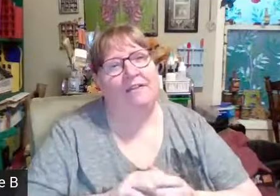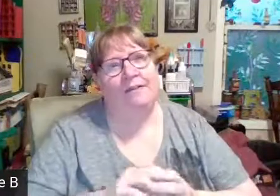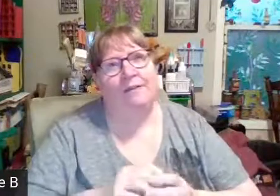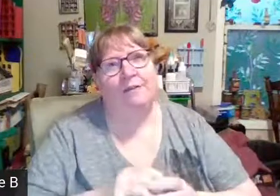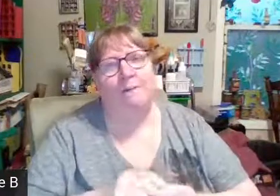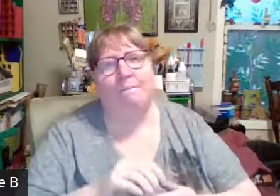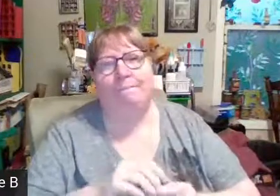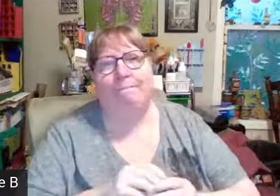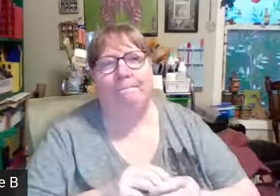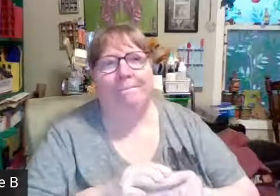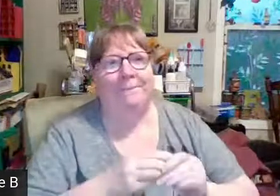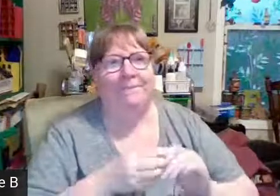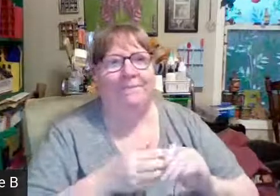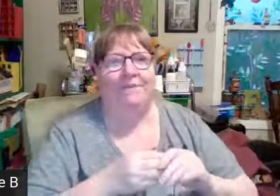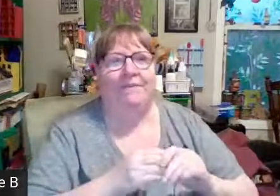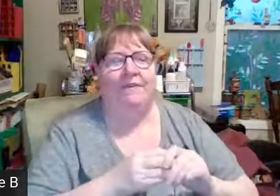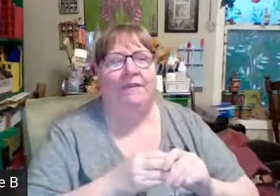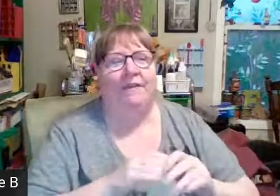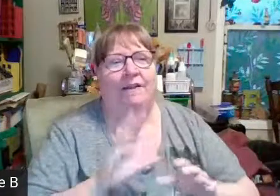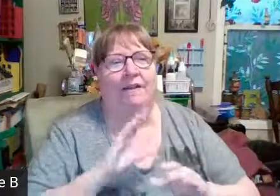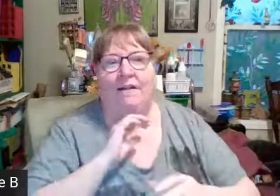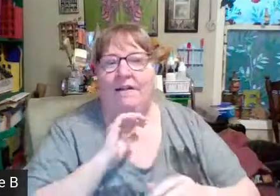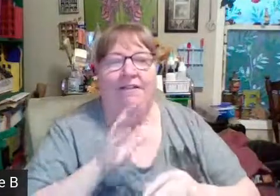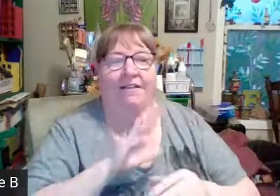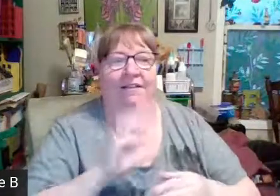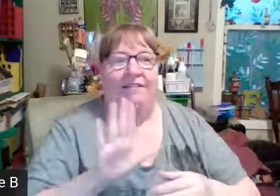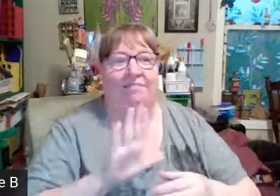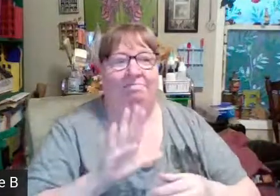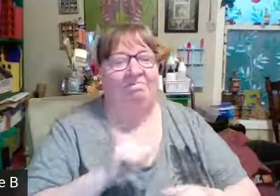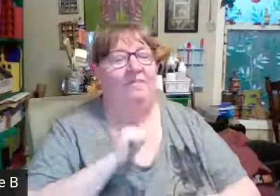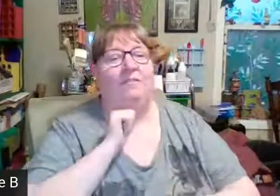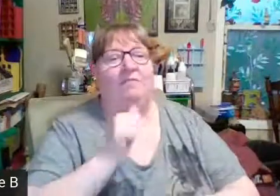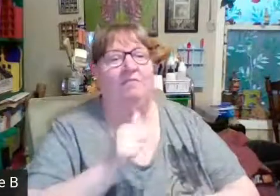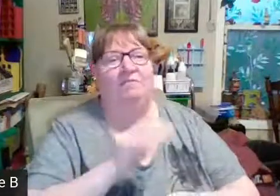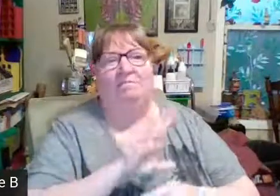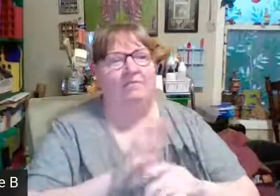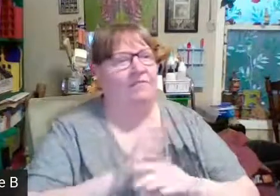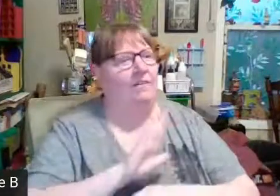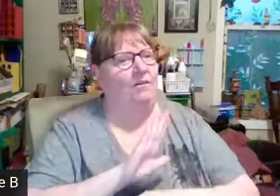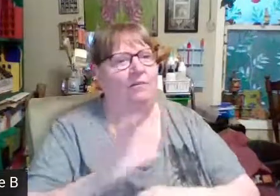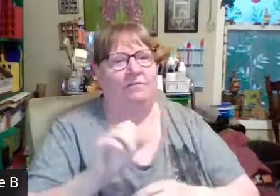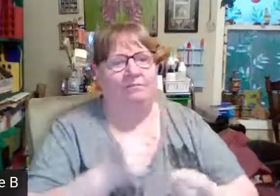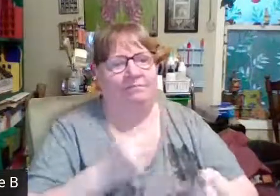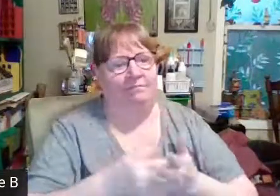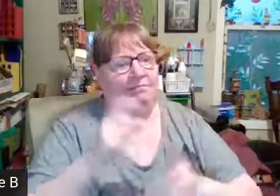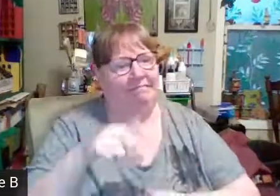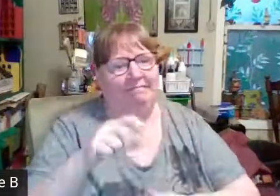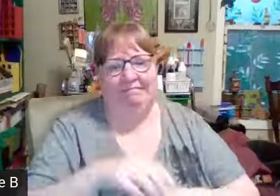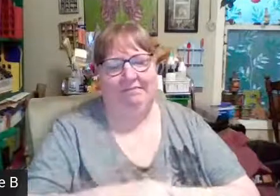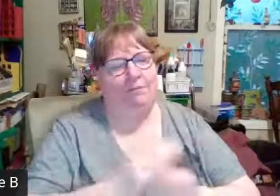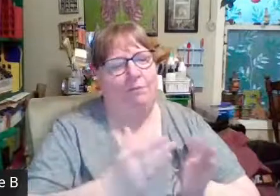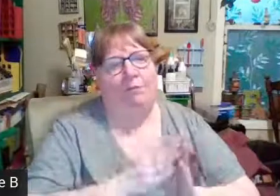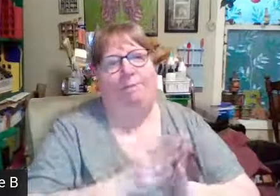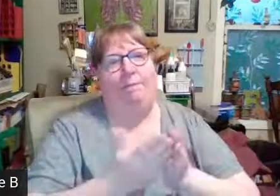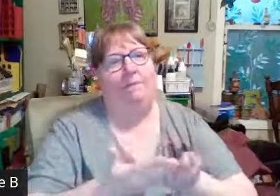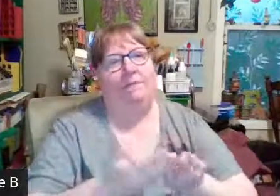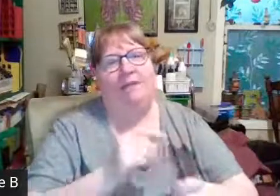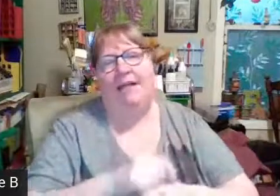like orange and yellow, or I don't need any more books, or, I have enough of this, or I'm not